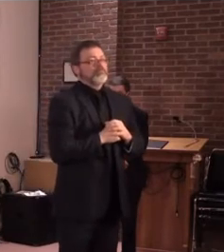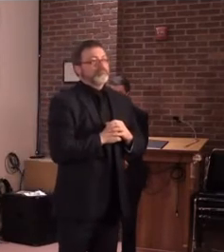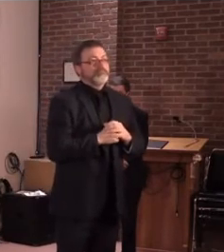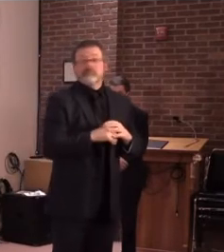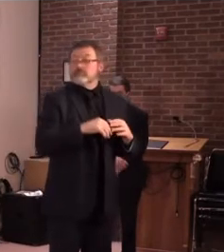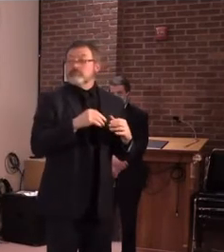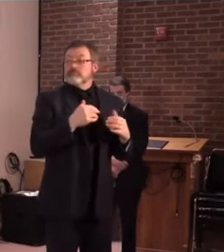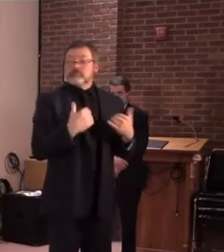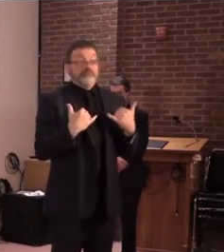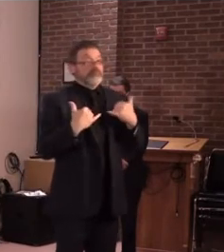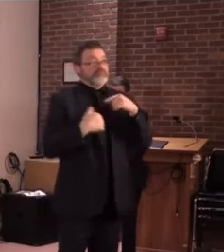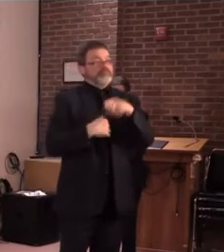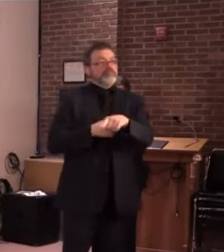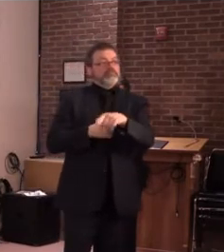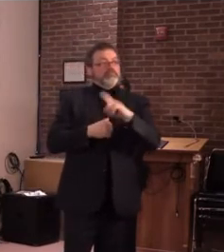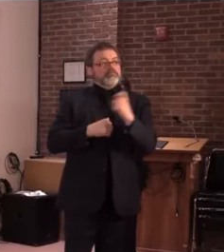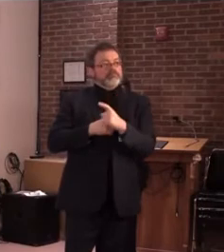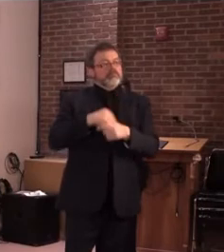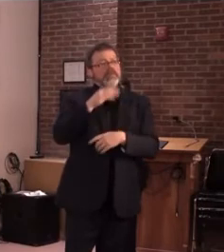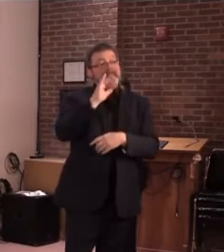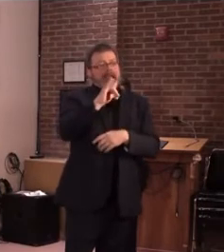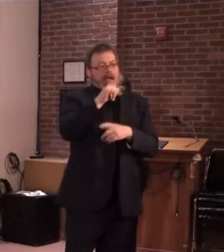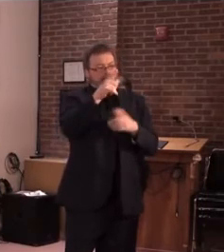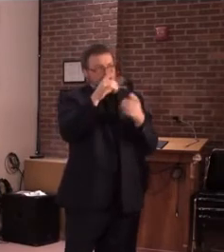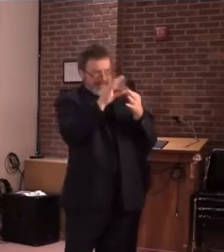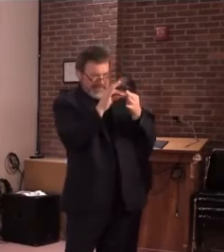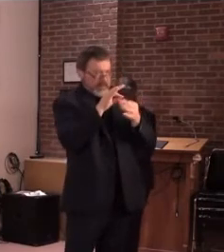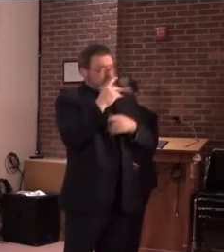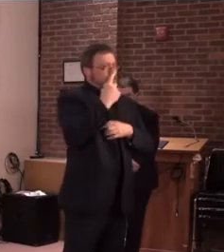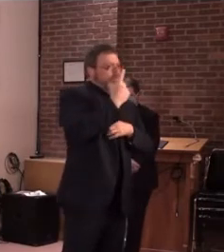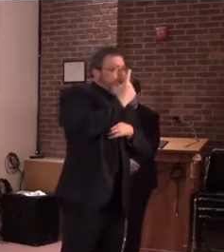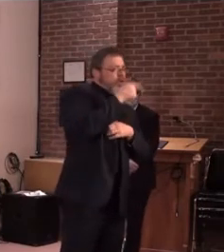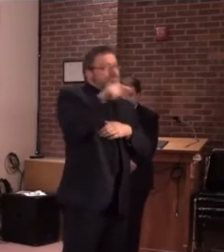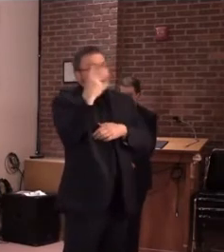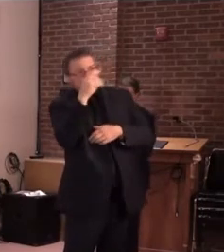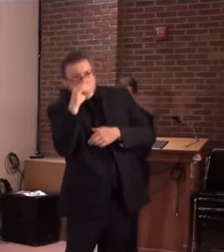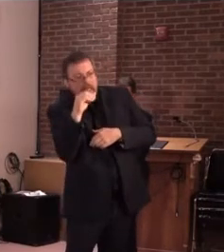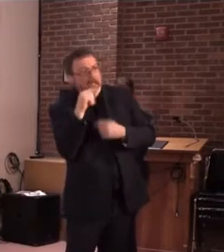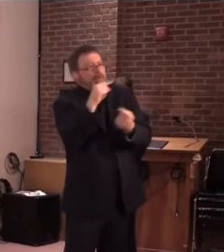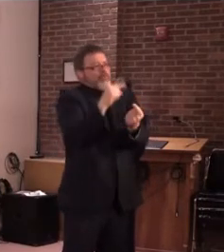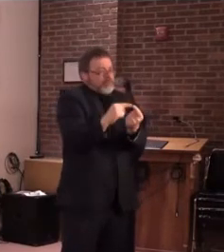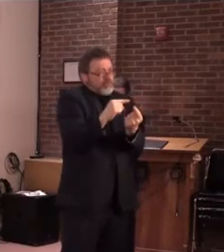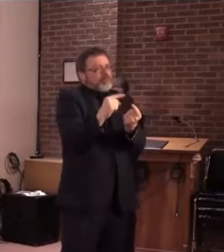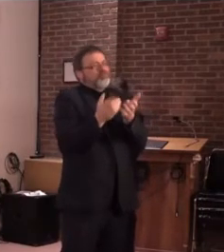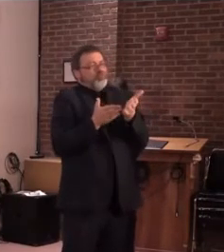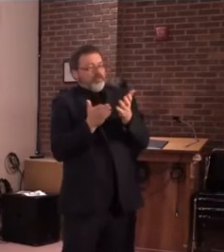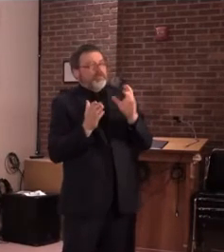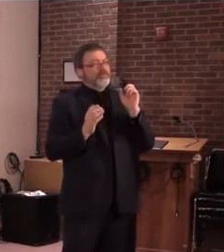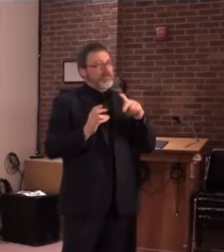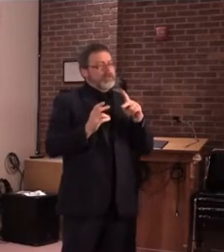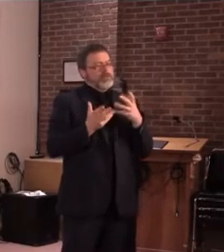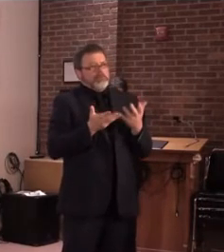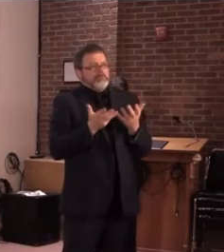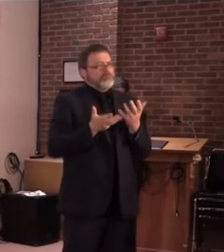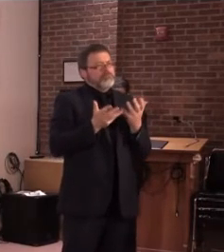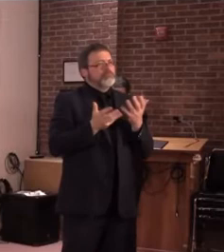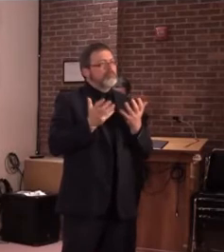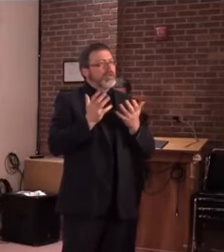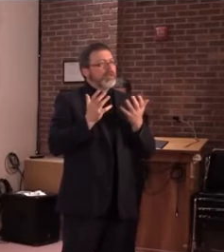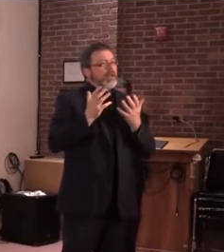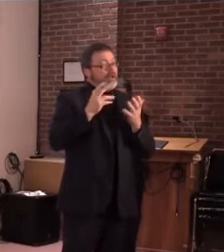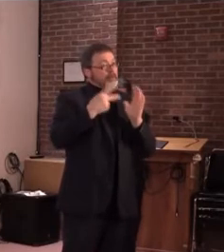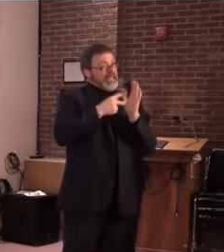Secretary Young. That is, definitely we're going to have to work on a budget within the constraints